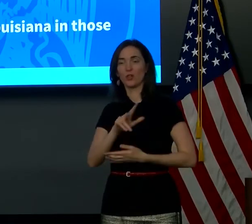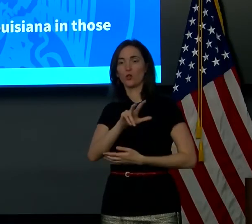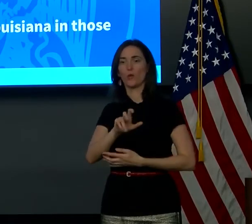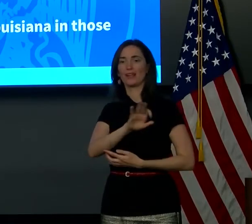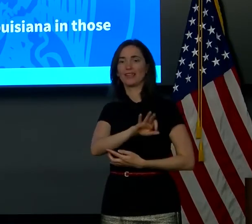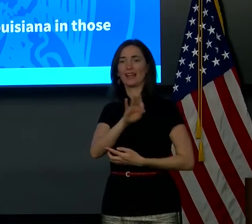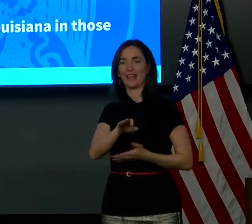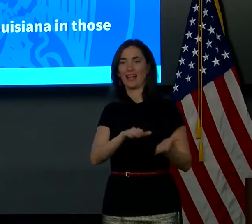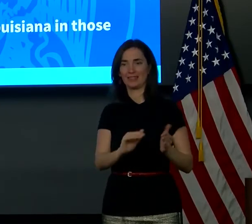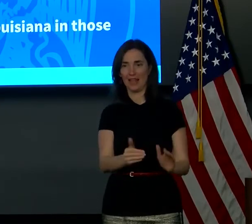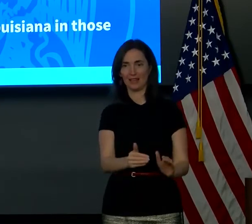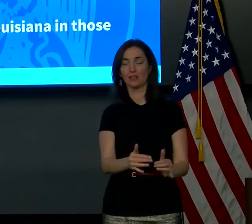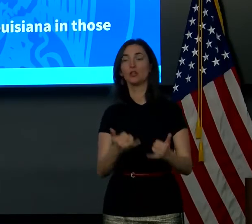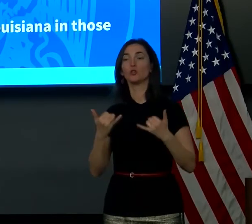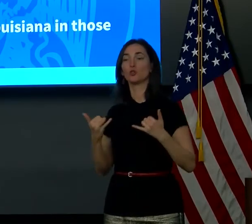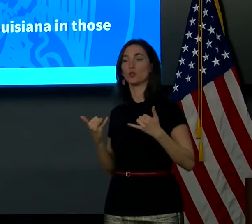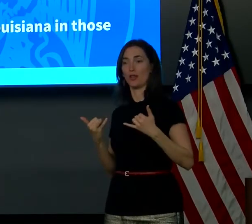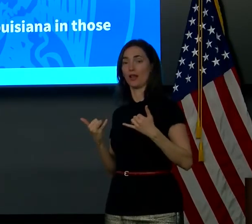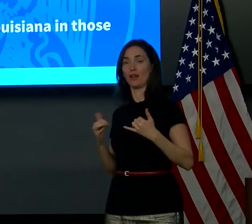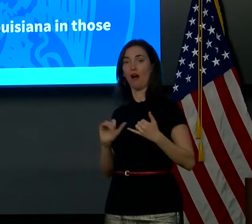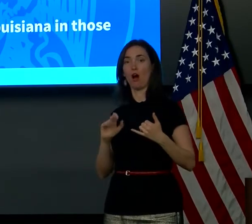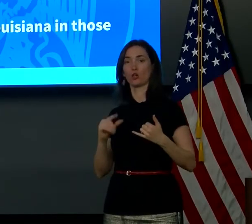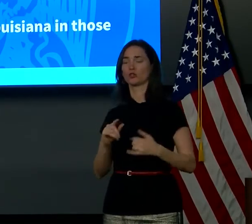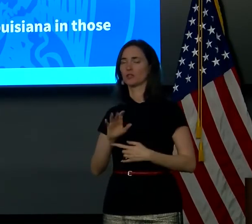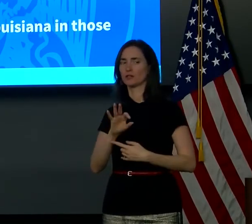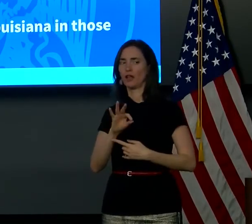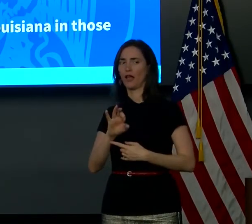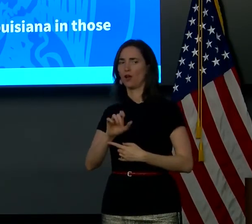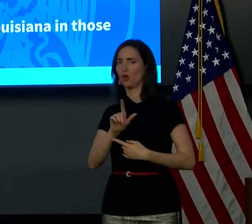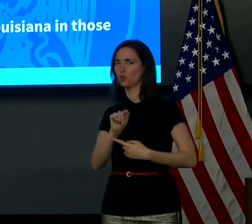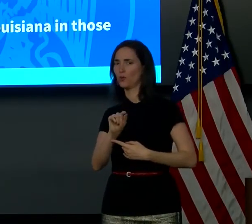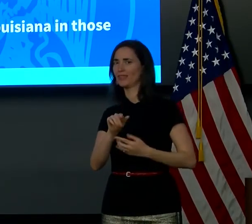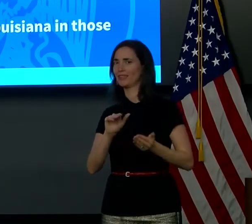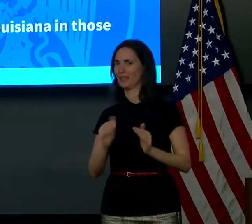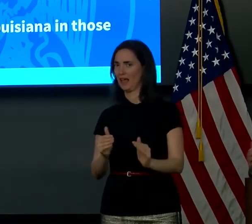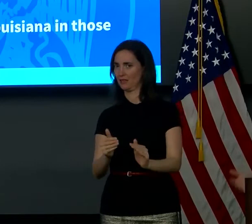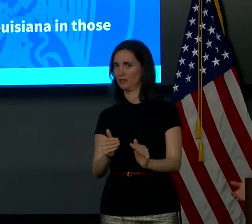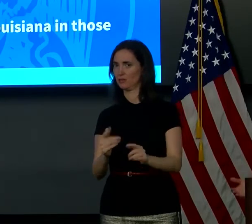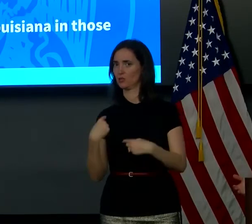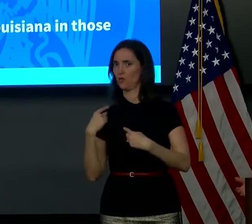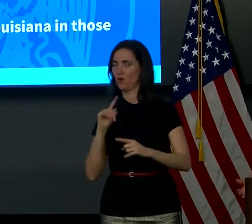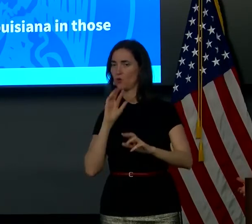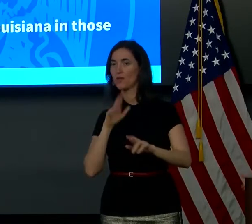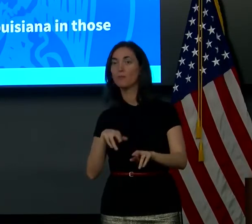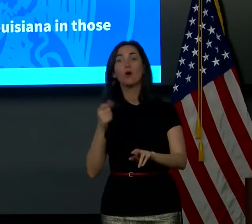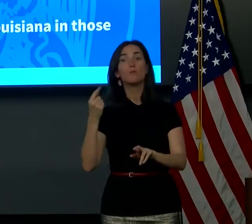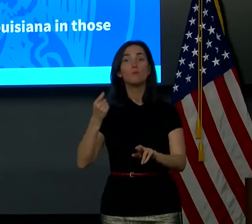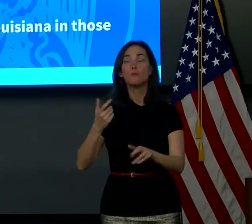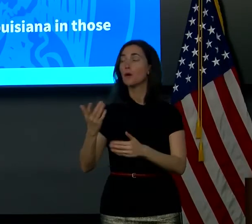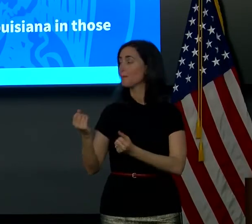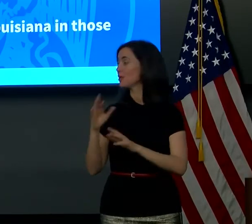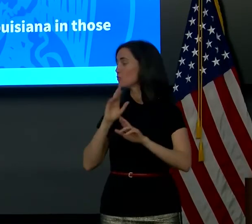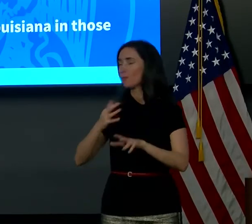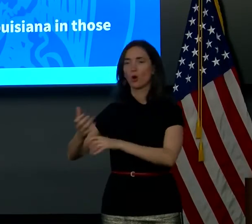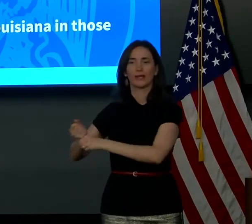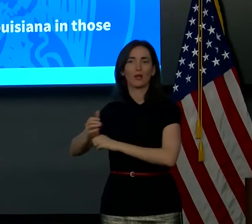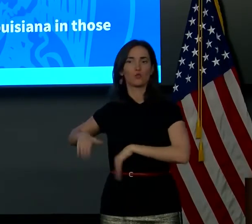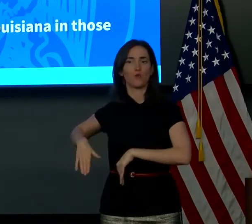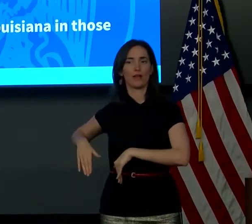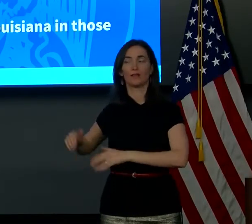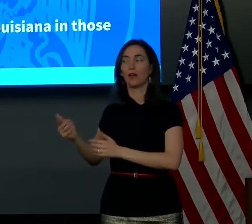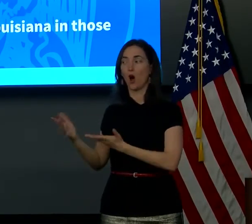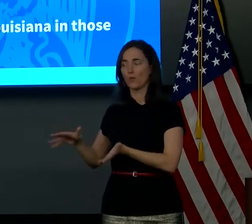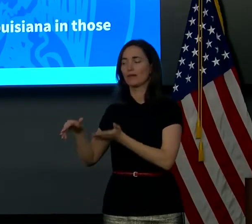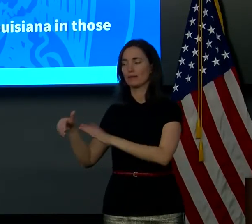920 deaths to date in August, and that's a lagging measure. We're going to get many more reports for that